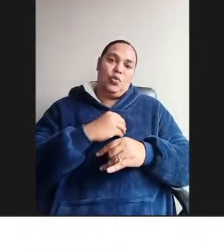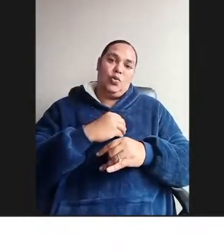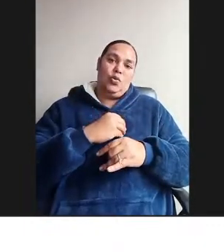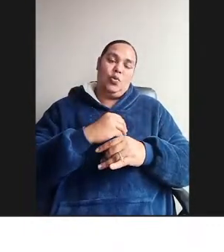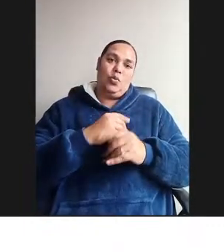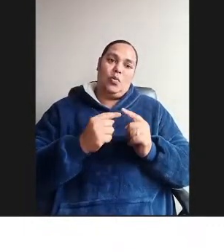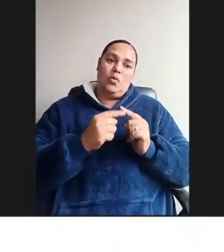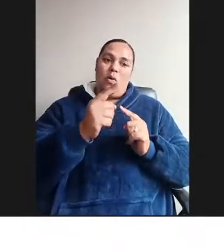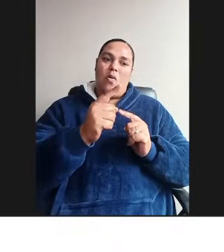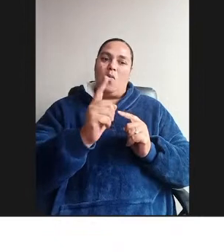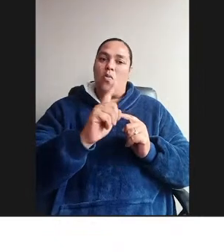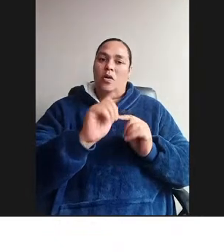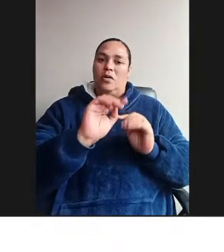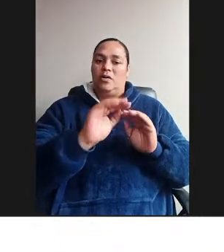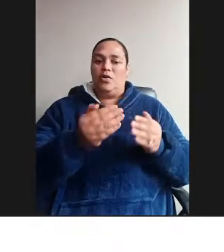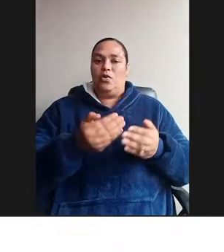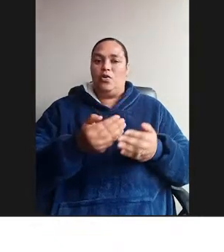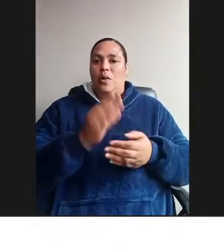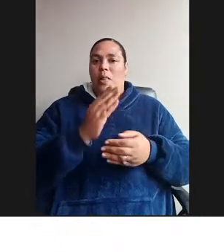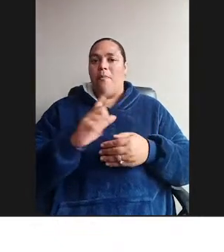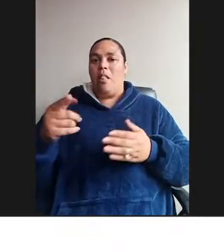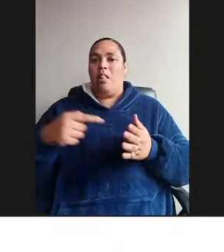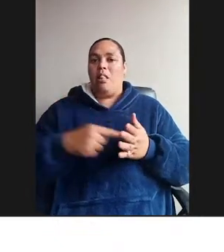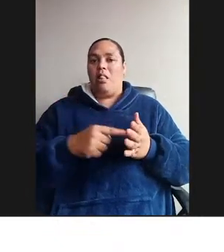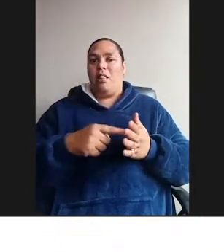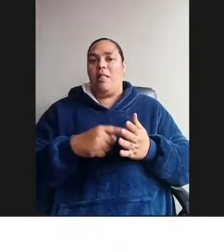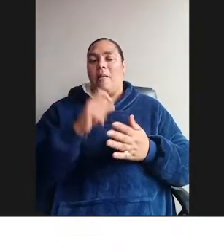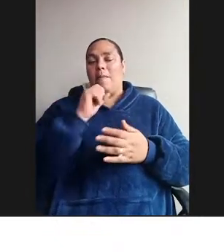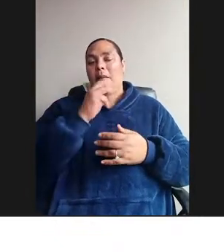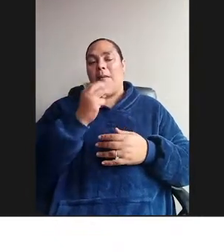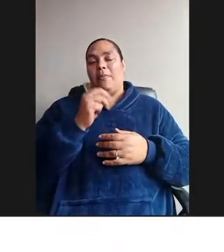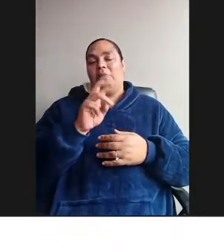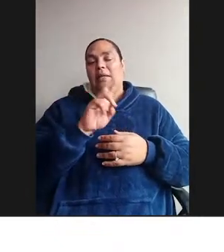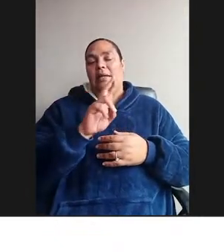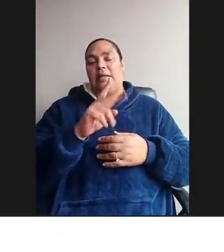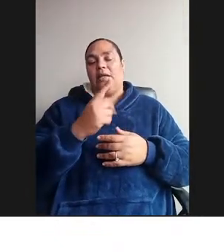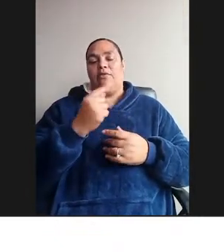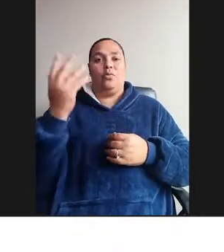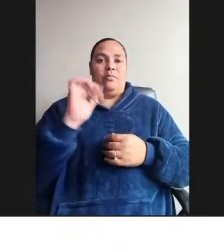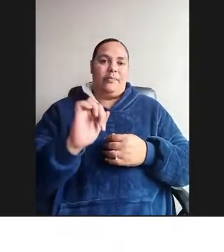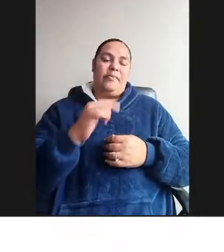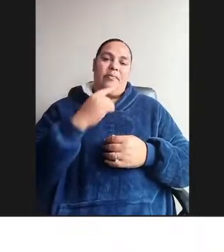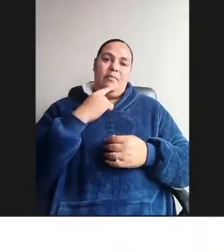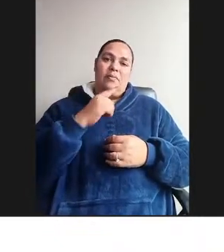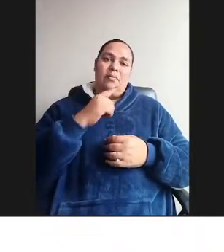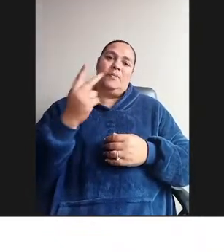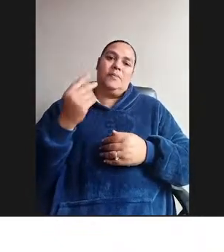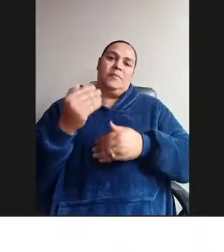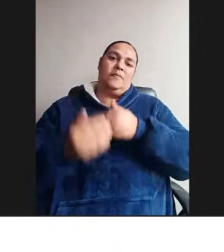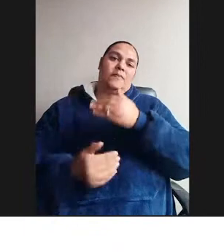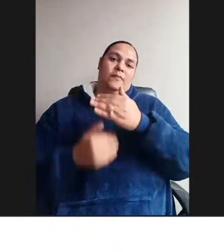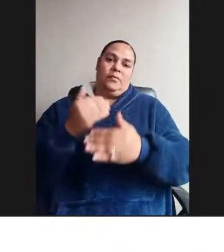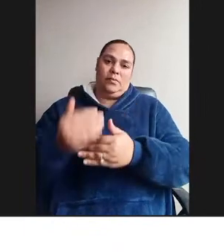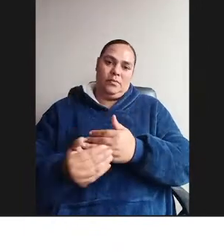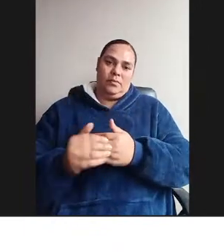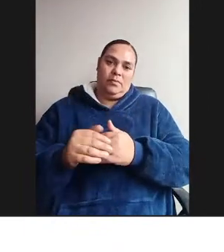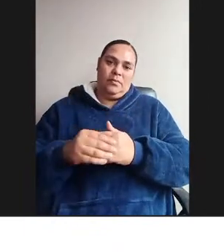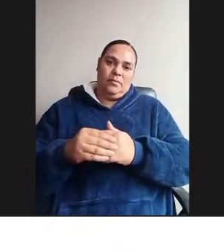introduce the bill like Mr. Ratif has did in the presentation, that is another process that